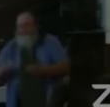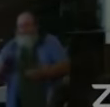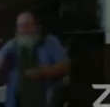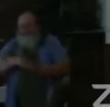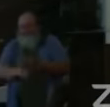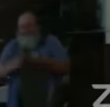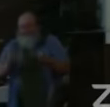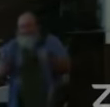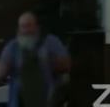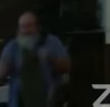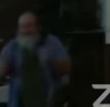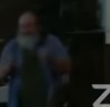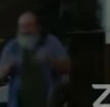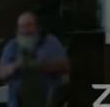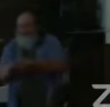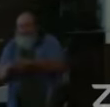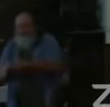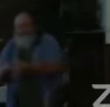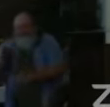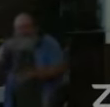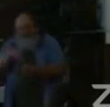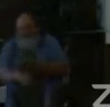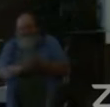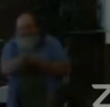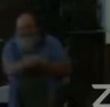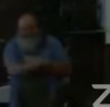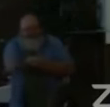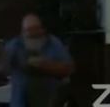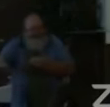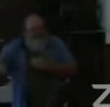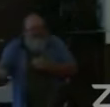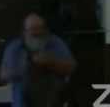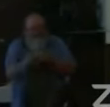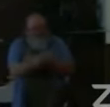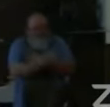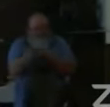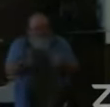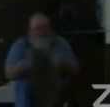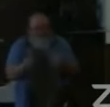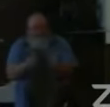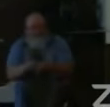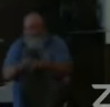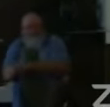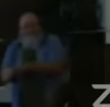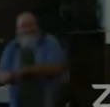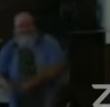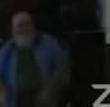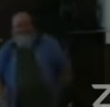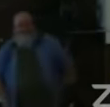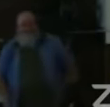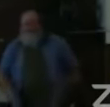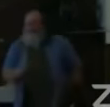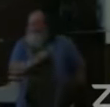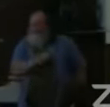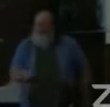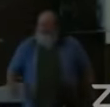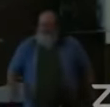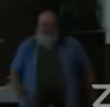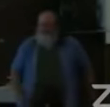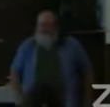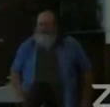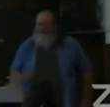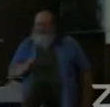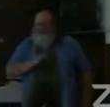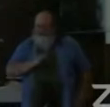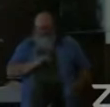car. Lord God, you're in this room right now. I know that you're here. And Lord, I pray that you would heal hearts right now. Lord, I pray that you would heal minds right